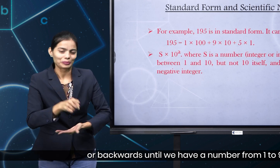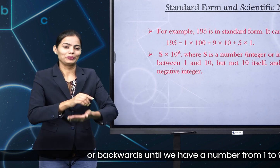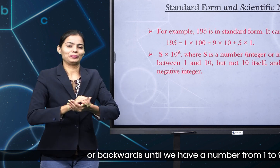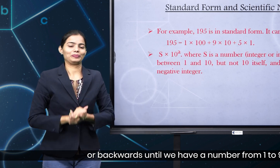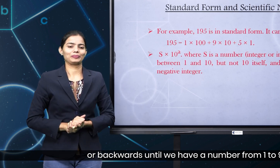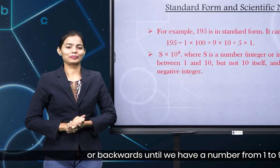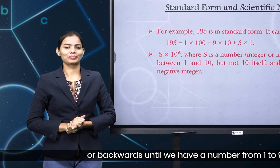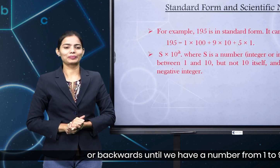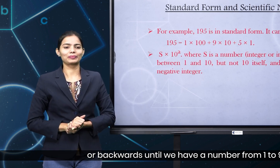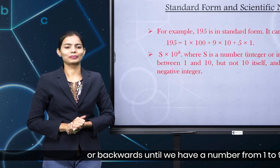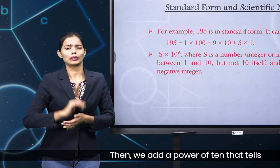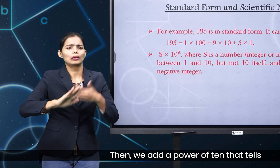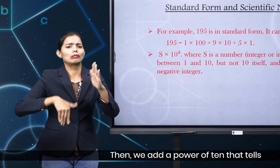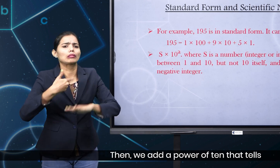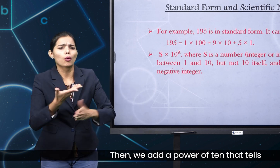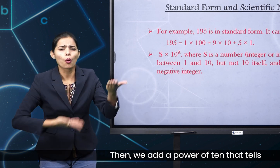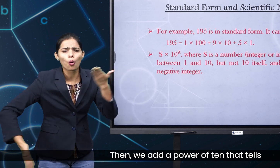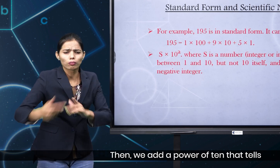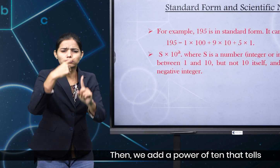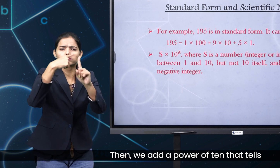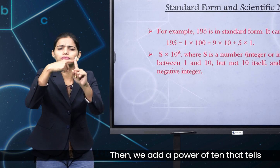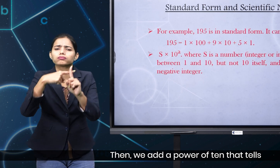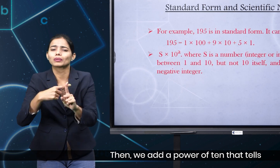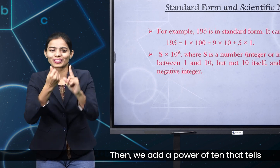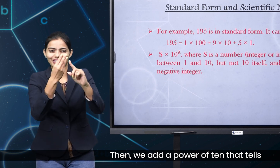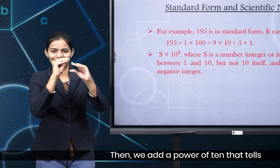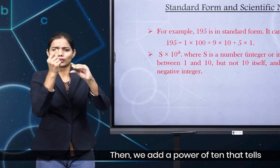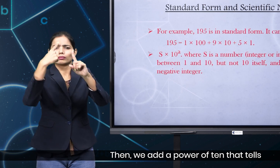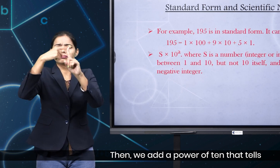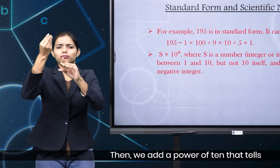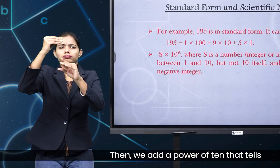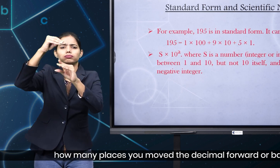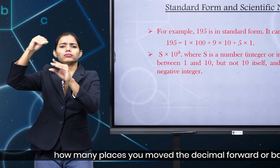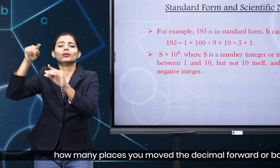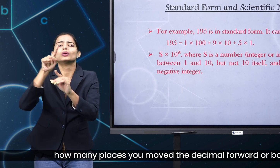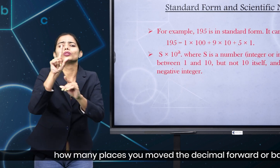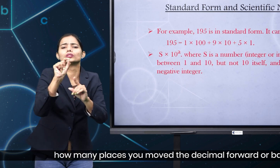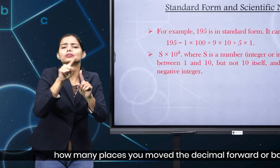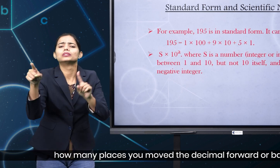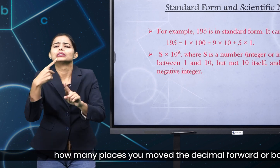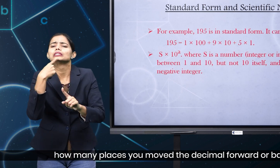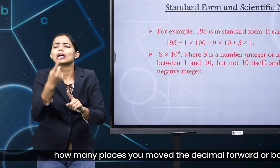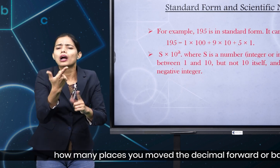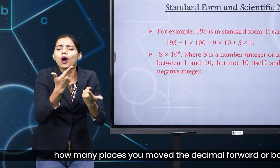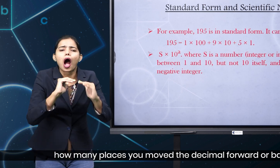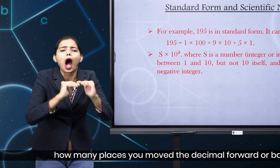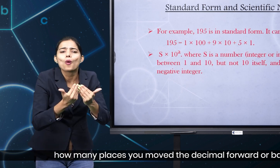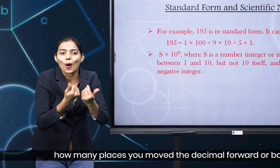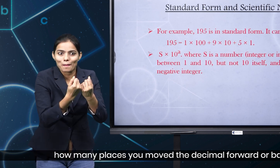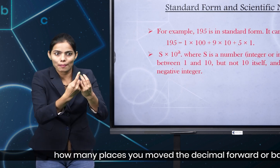9. Then we add a power of 10 that tells how many places you move the decimal forward